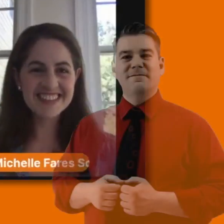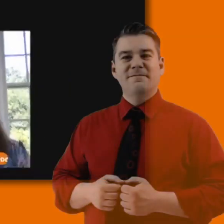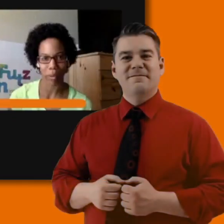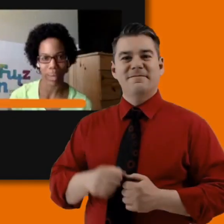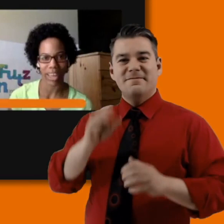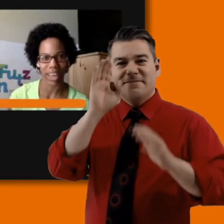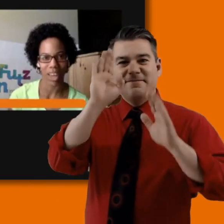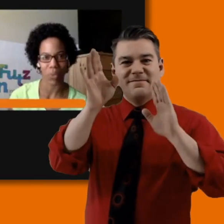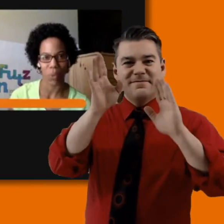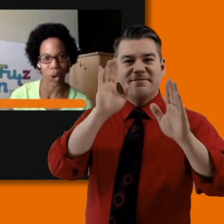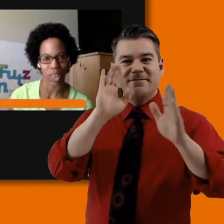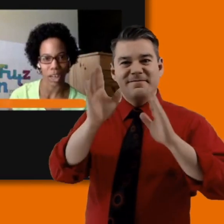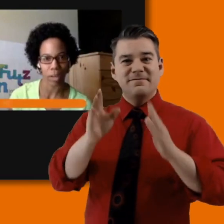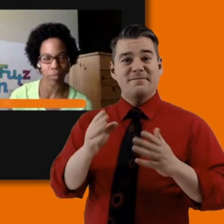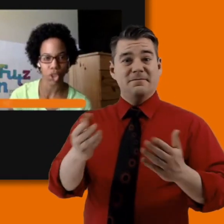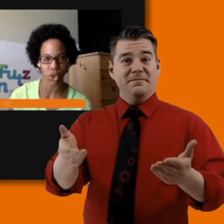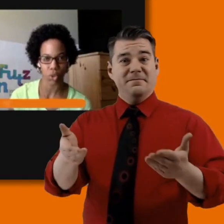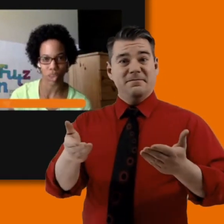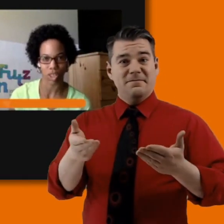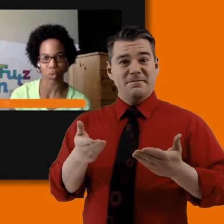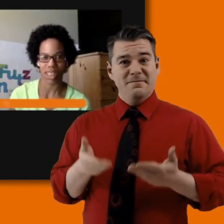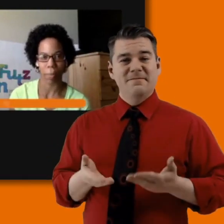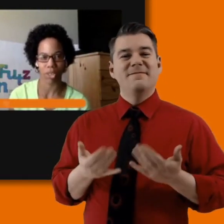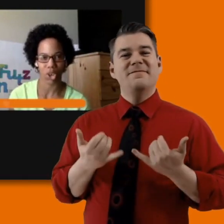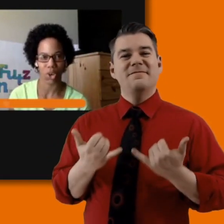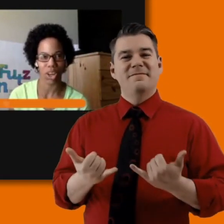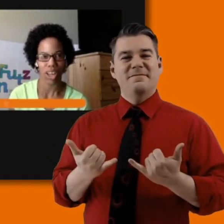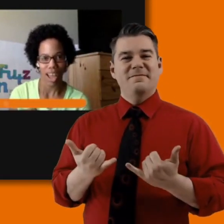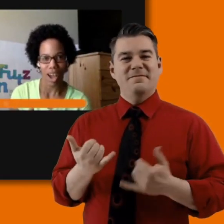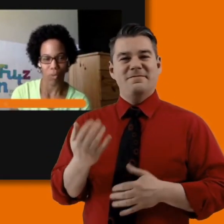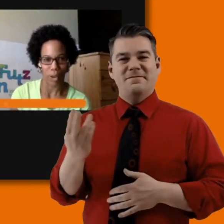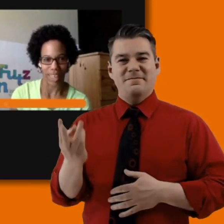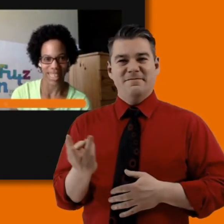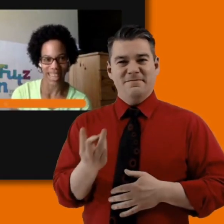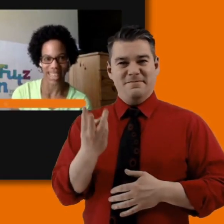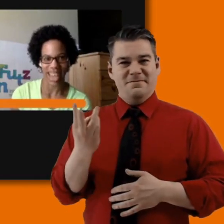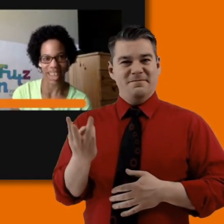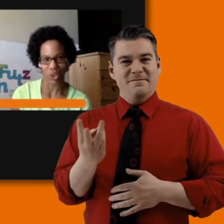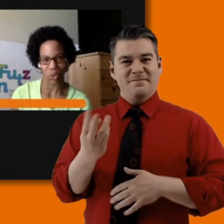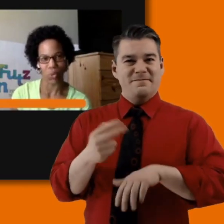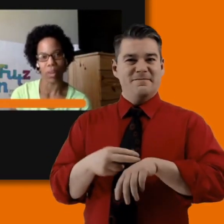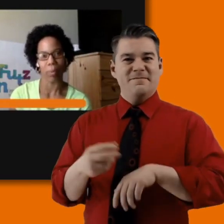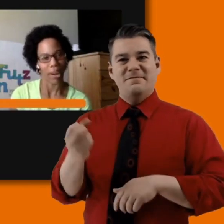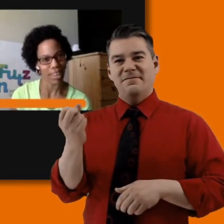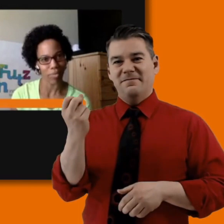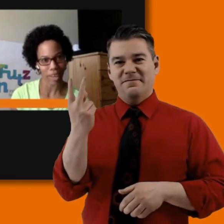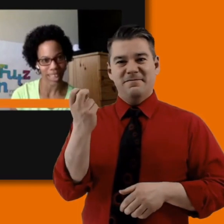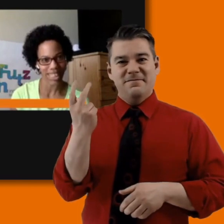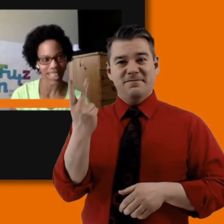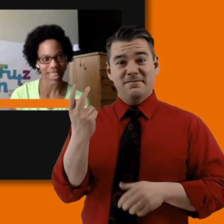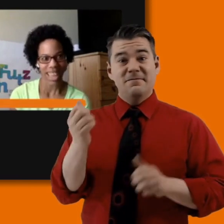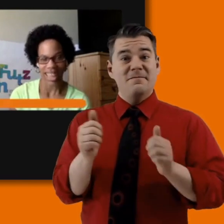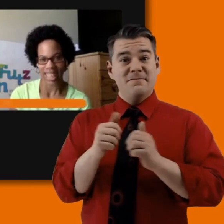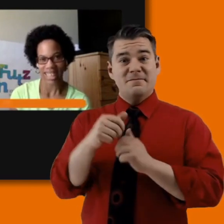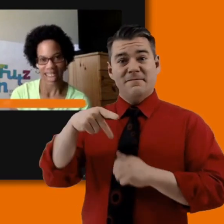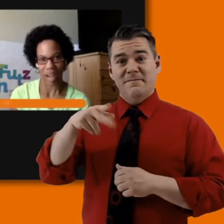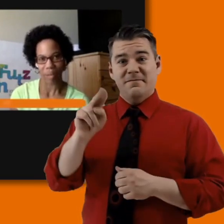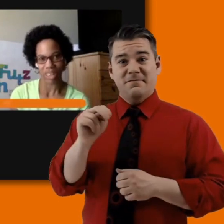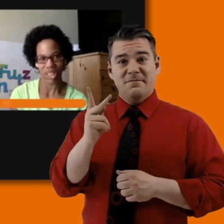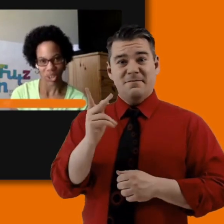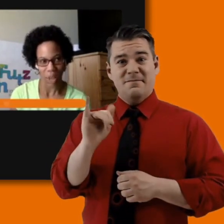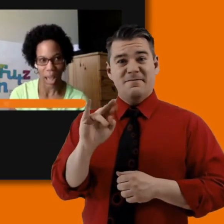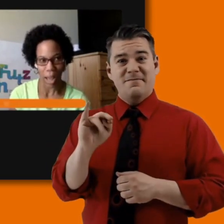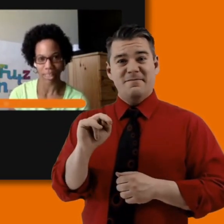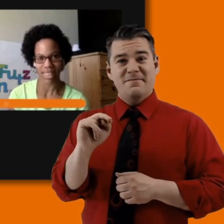Hello, everyone, and welcome to this week's episode of Wednesdays at Noon with Pumpkin Fuzz. And today